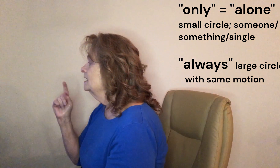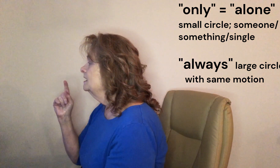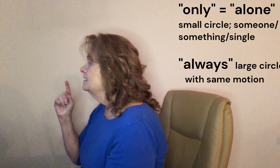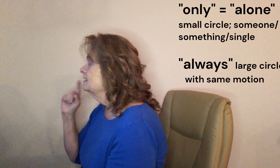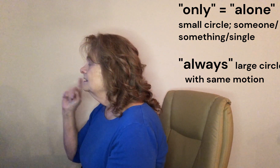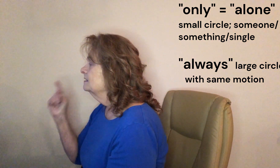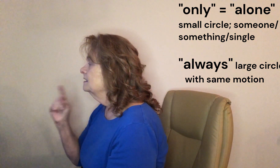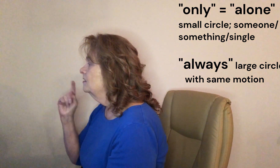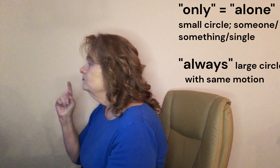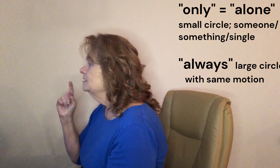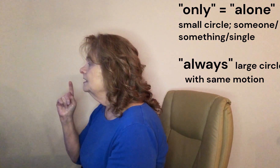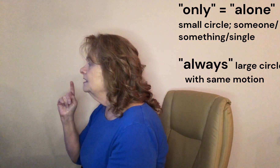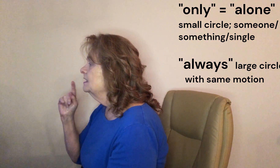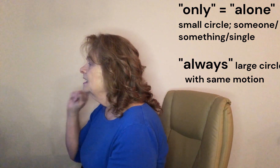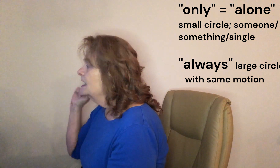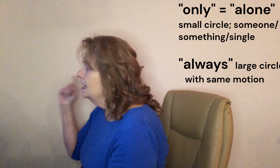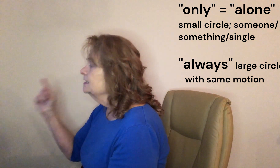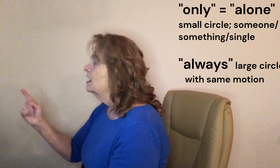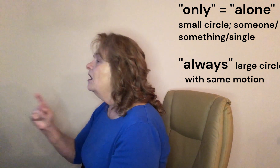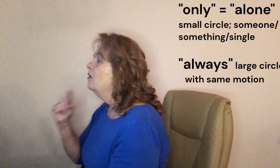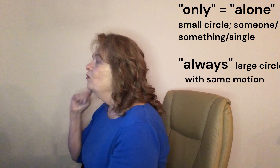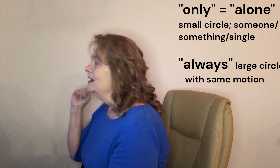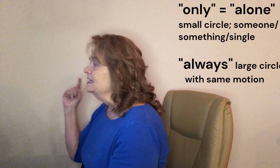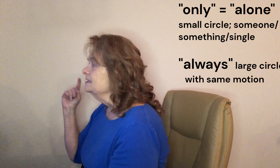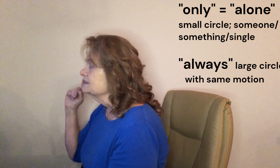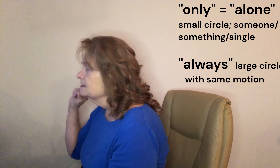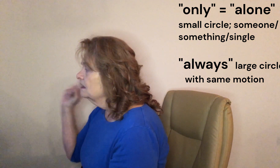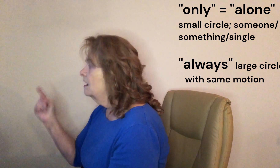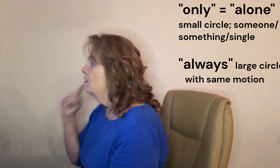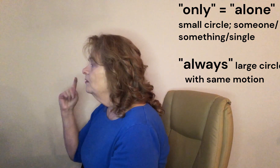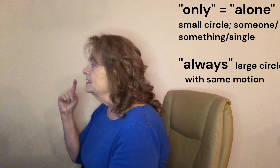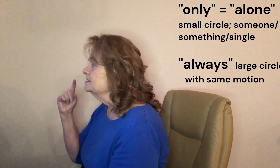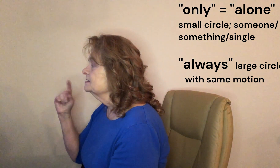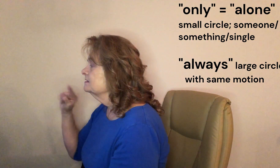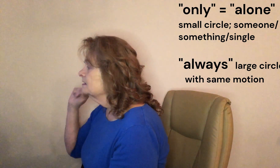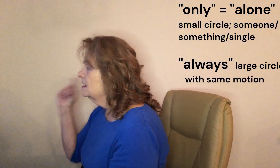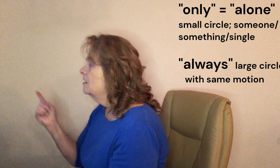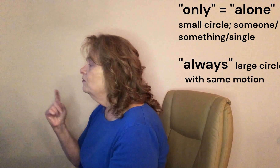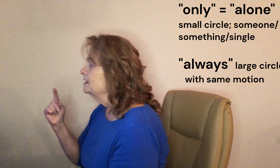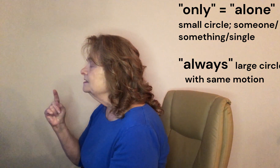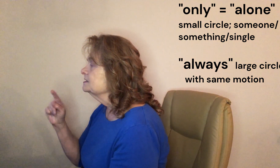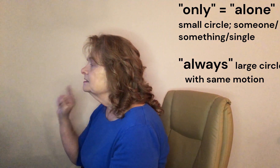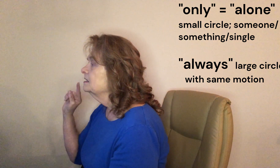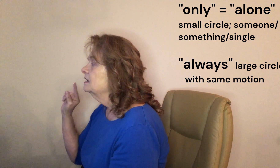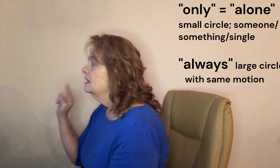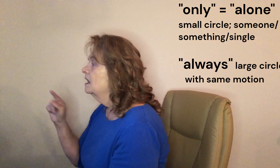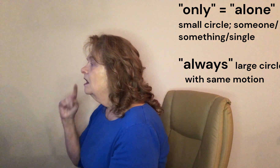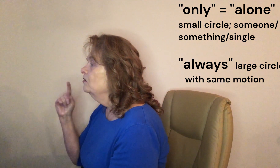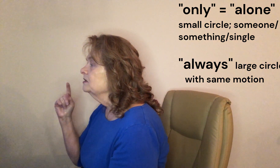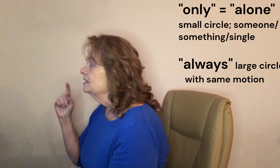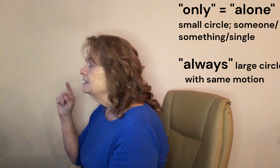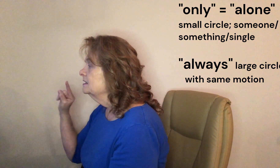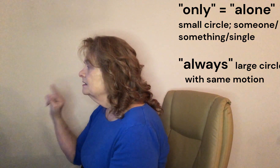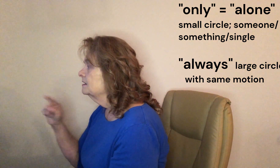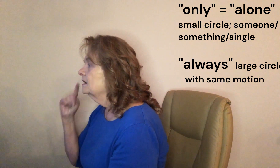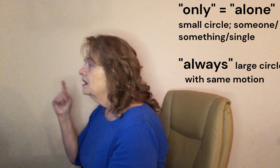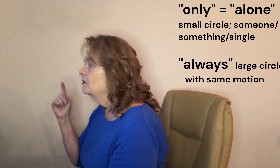Only, only, and always, always, always, only,